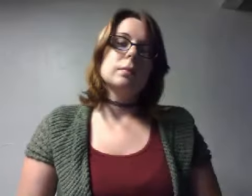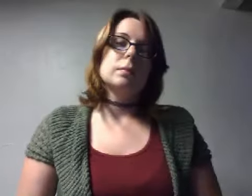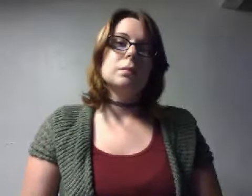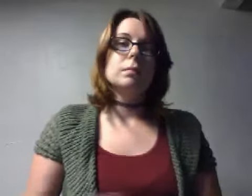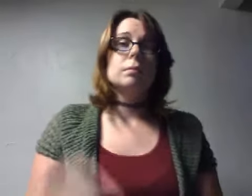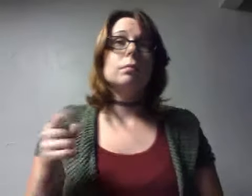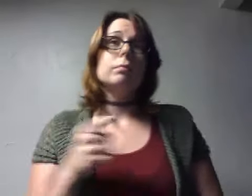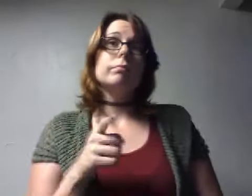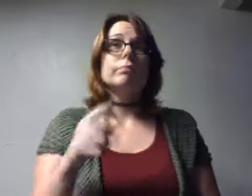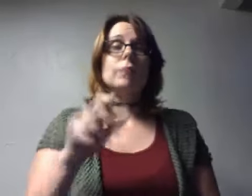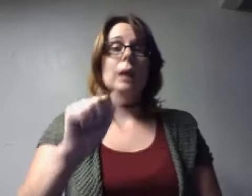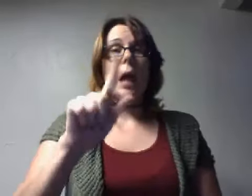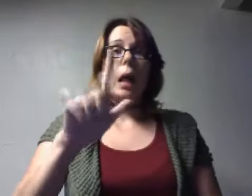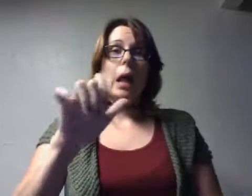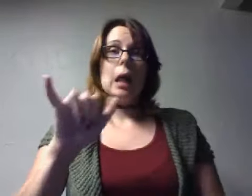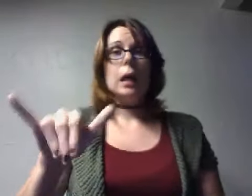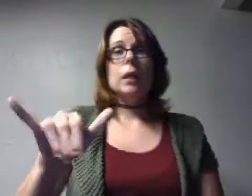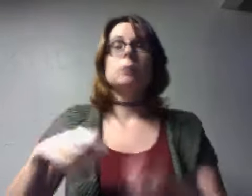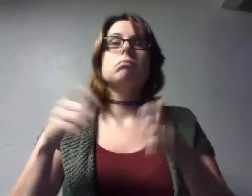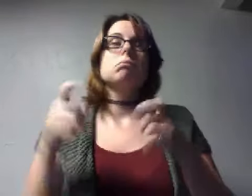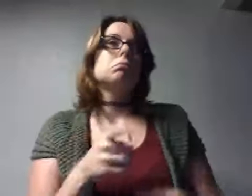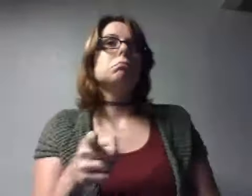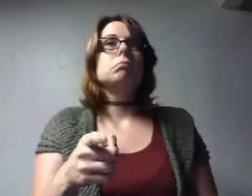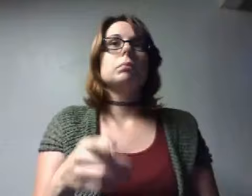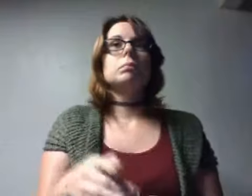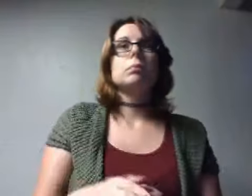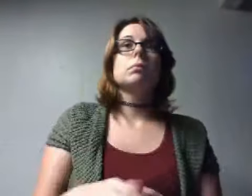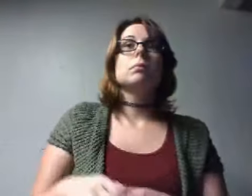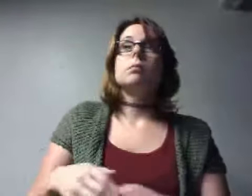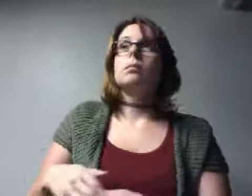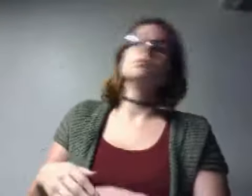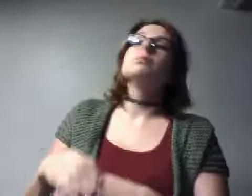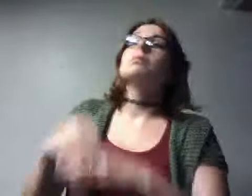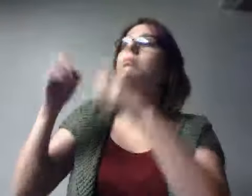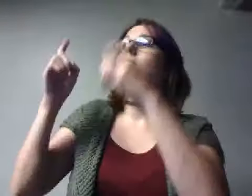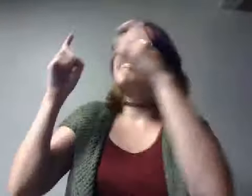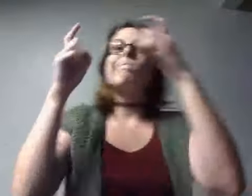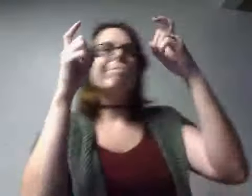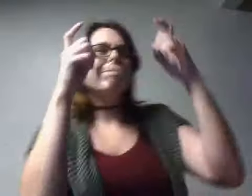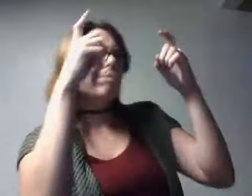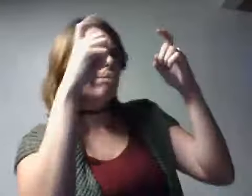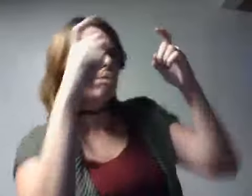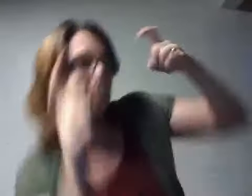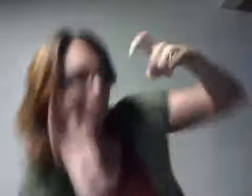these photographs of the alleyways and just the really behind-the-scenes stuff and the dirt and grime of the